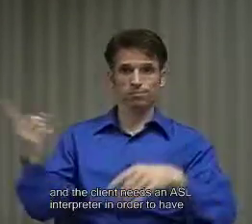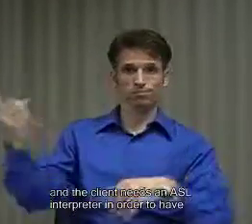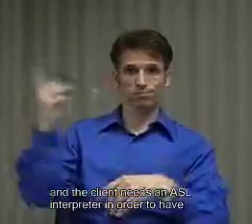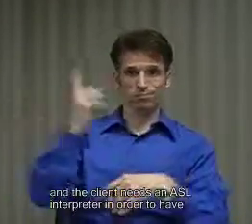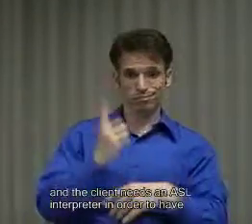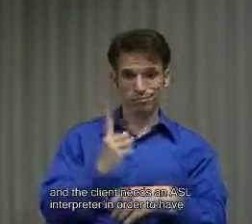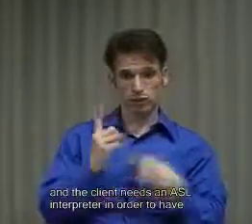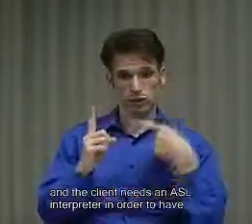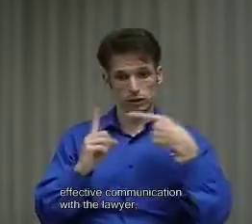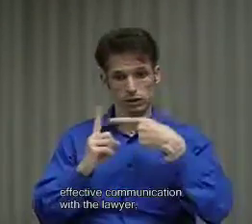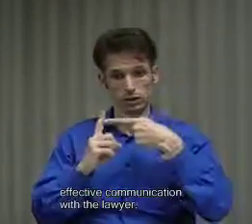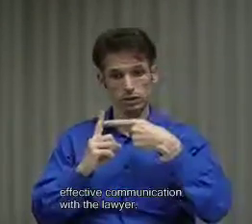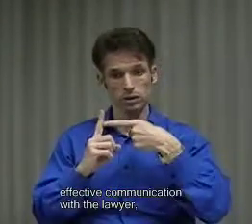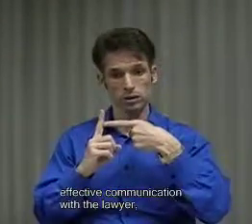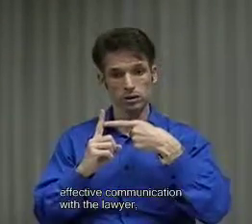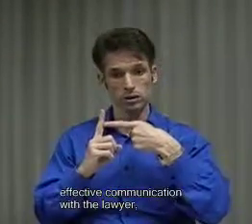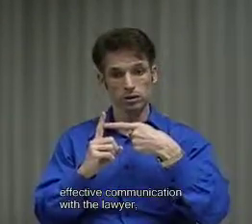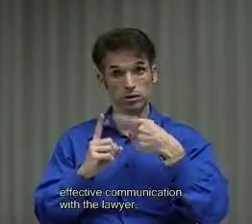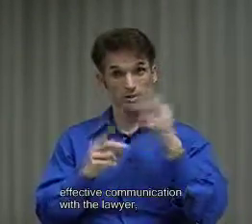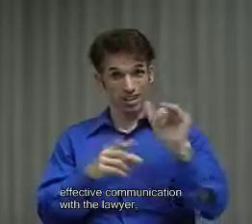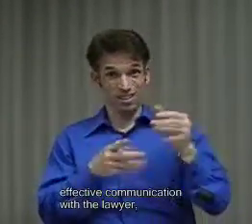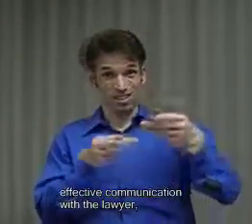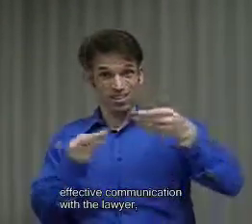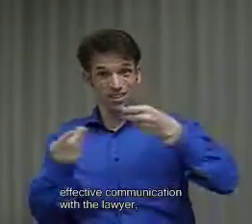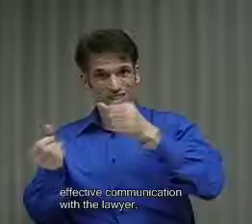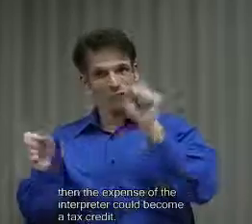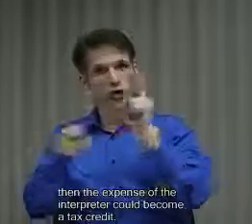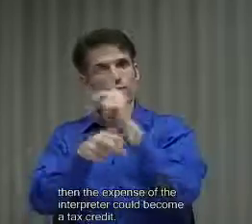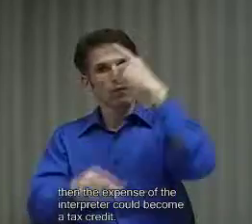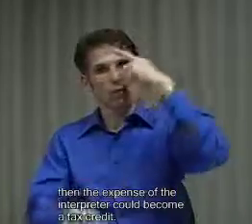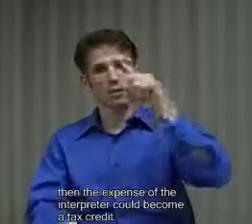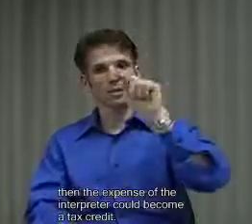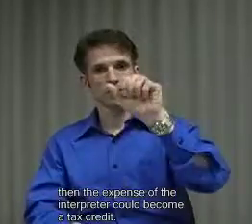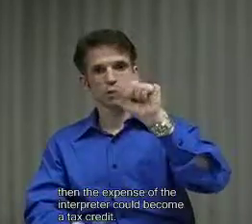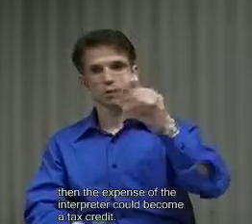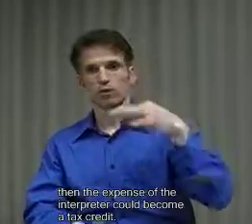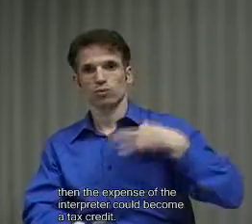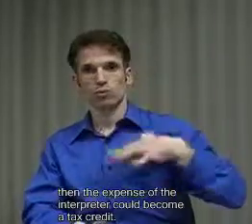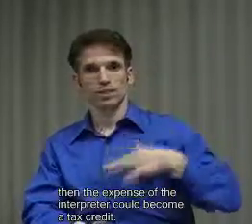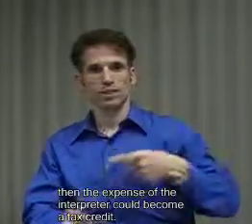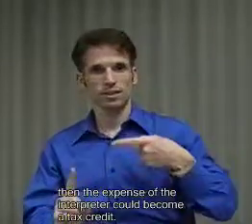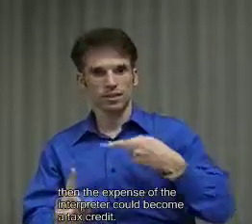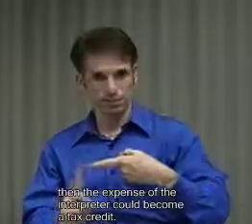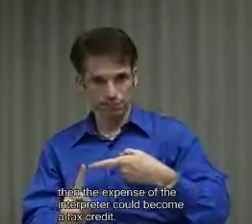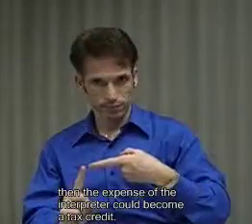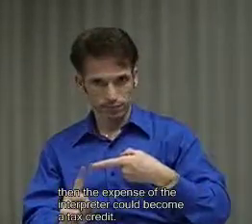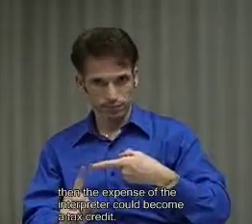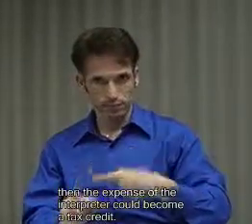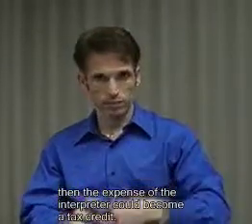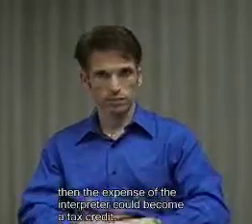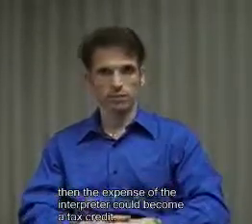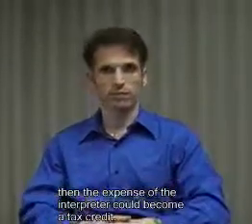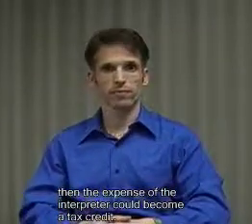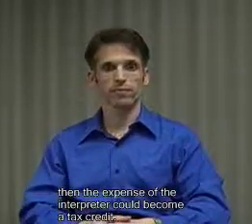an ASL interpreter in order to have effective communication with the lawyer, then the expense of the interpreter could become a tax credit.